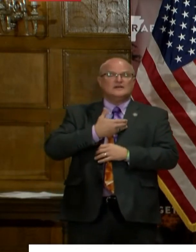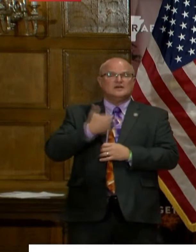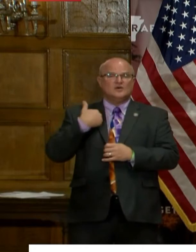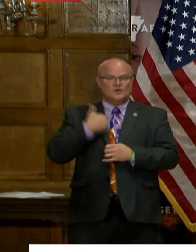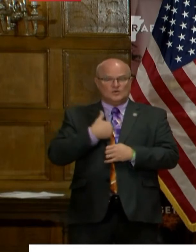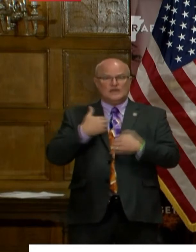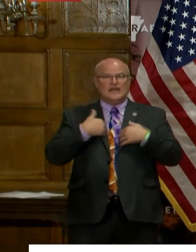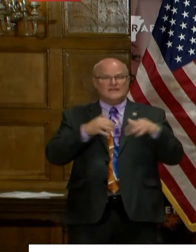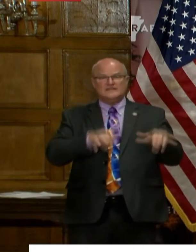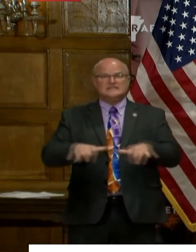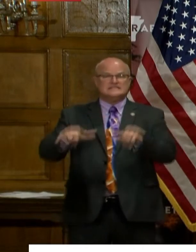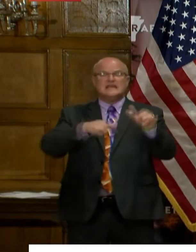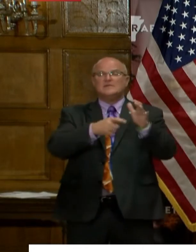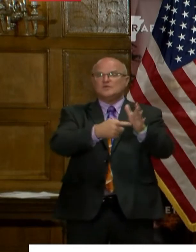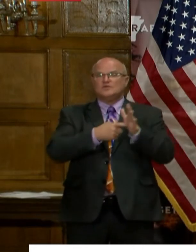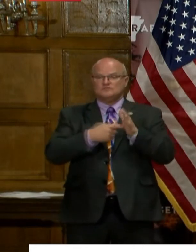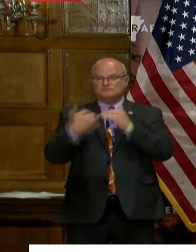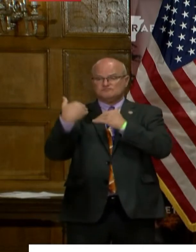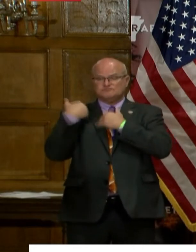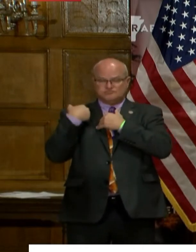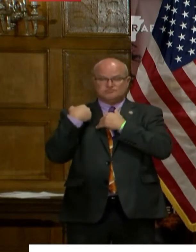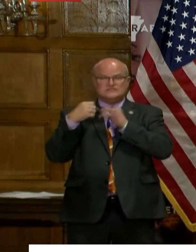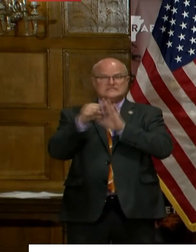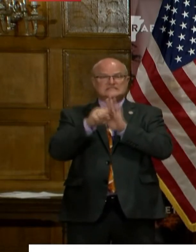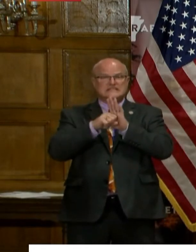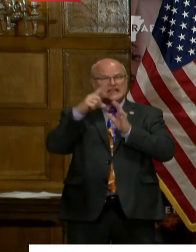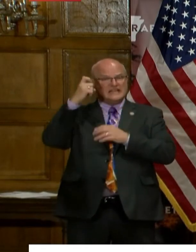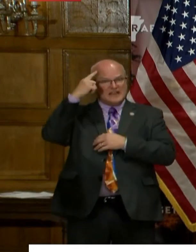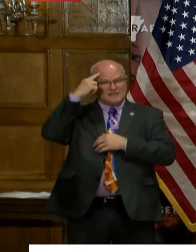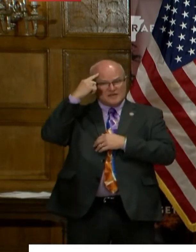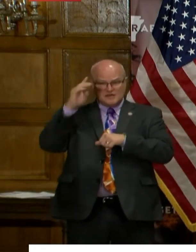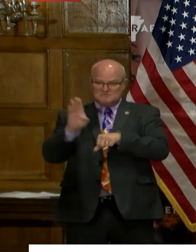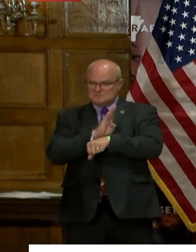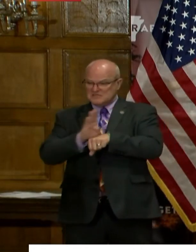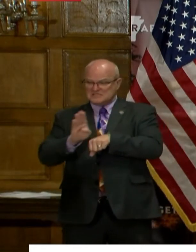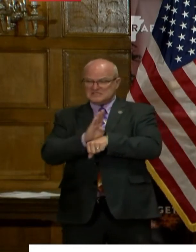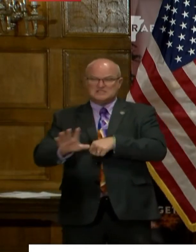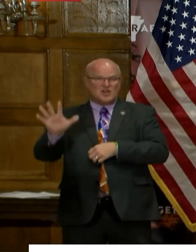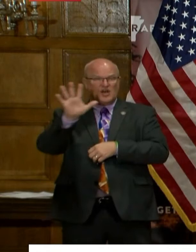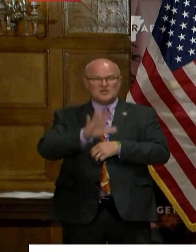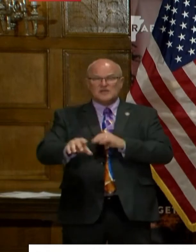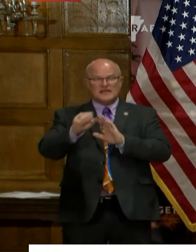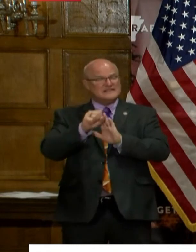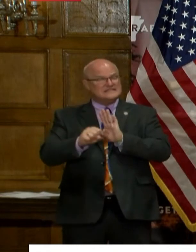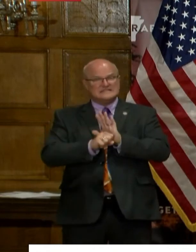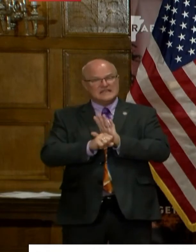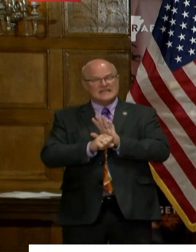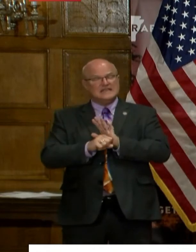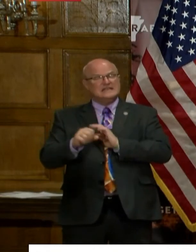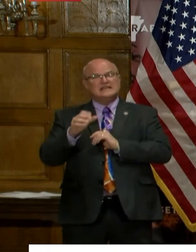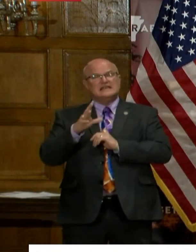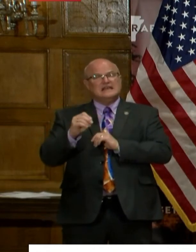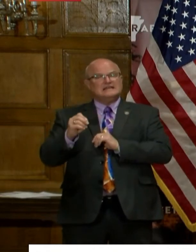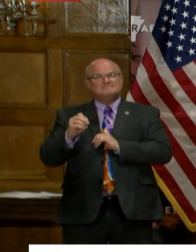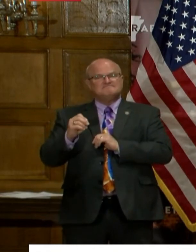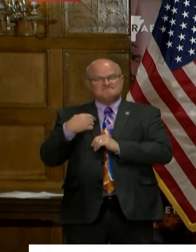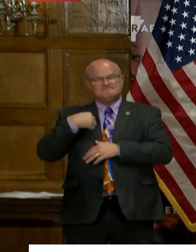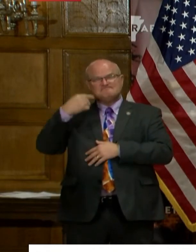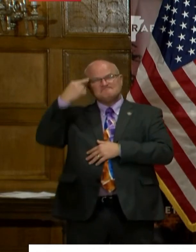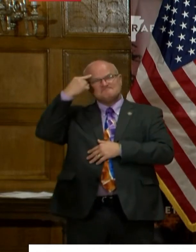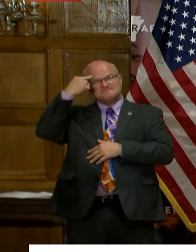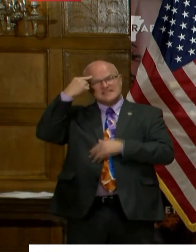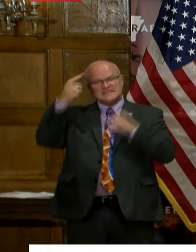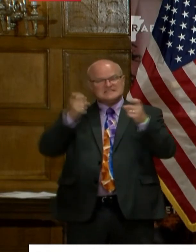We have the same requirements in state government. We have businesses that work all across the state. And I think